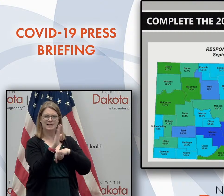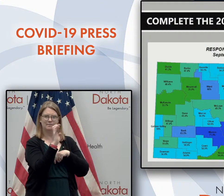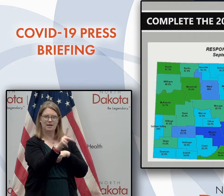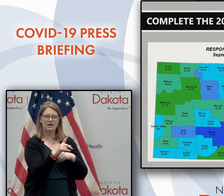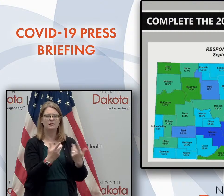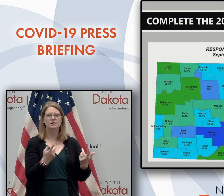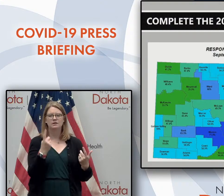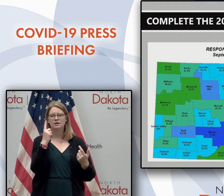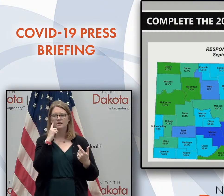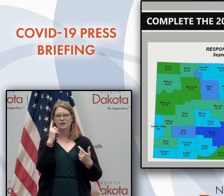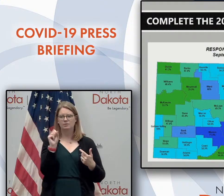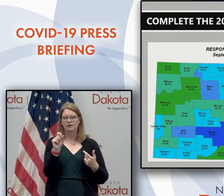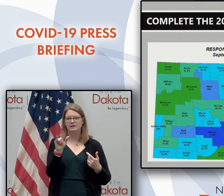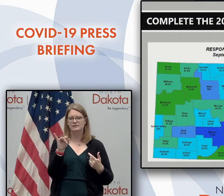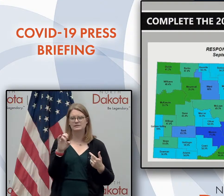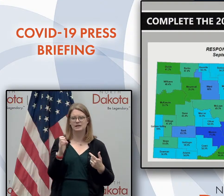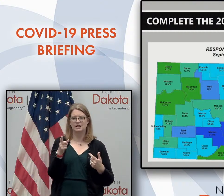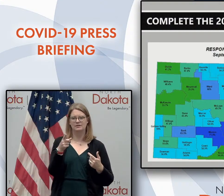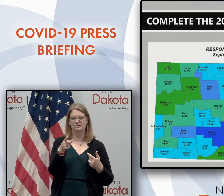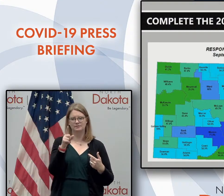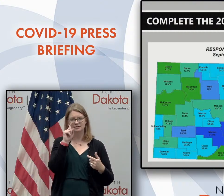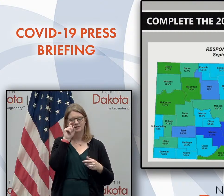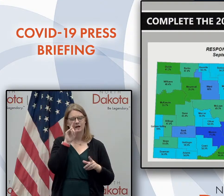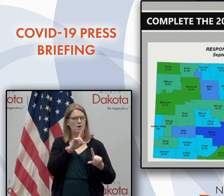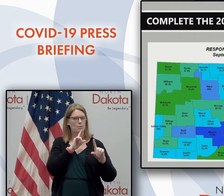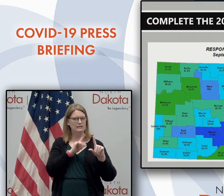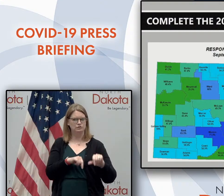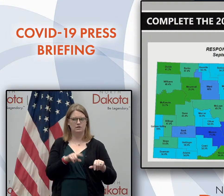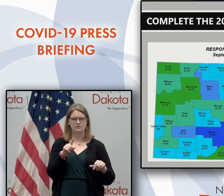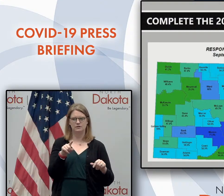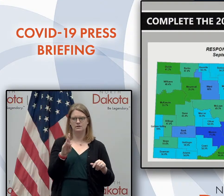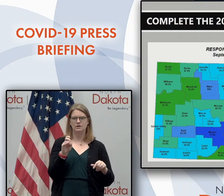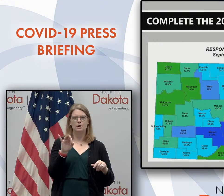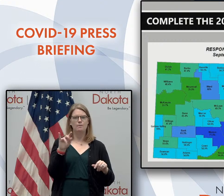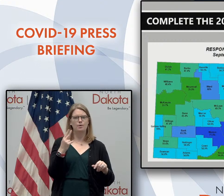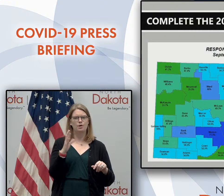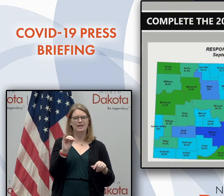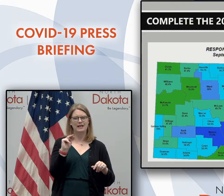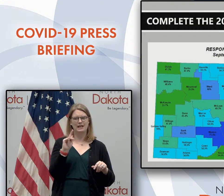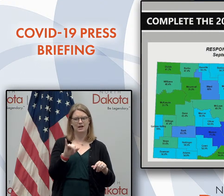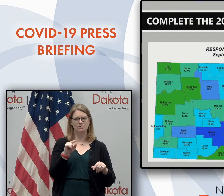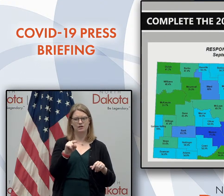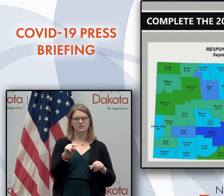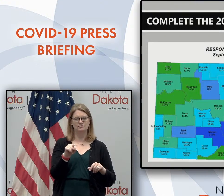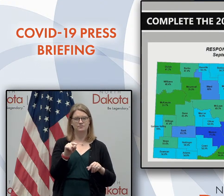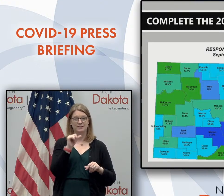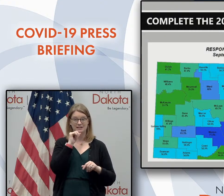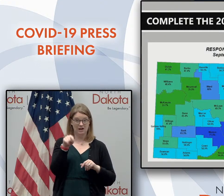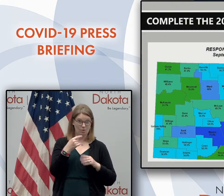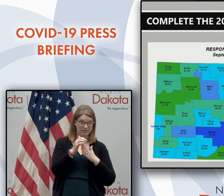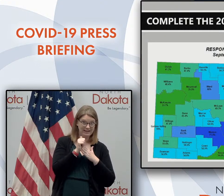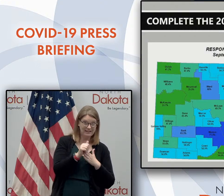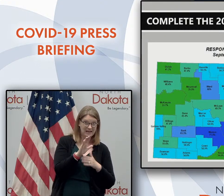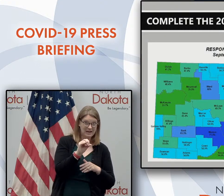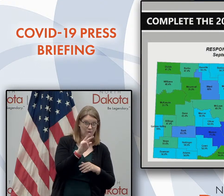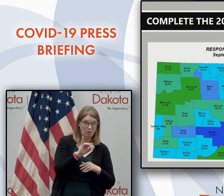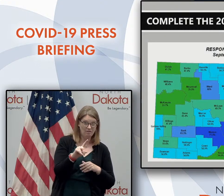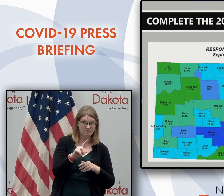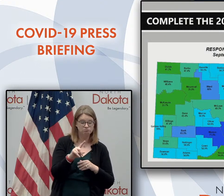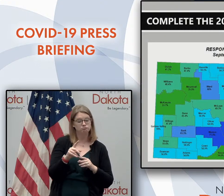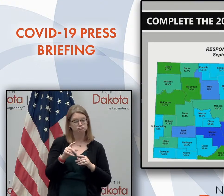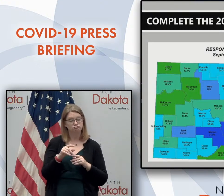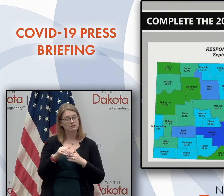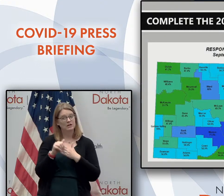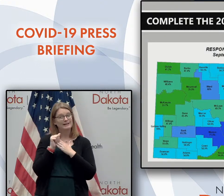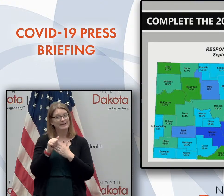doing. I think we had a slide up here that showed our results. Burleigh County is not only leading in COVID, they're also leading in